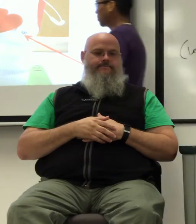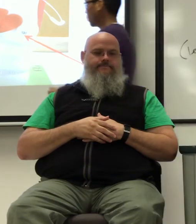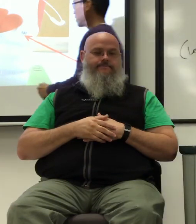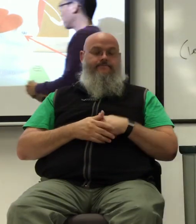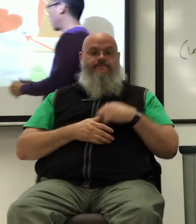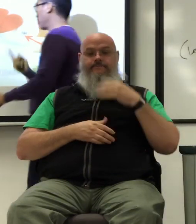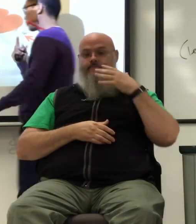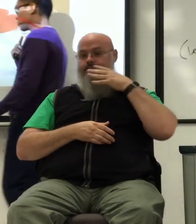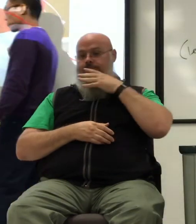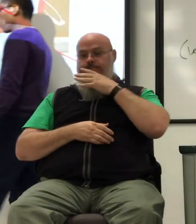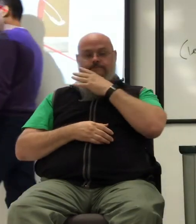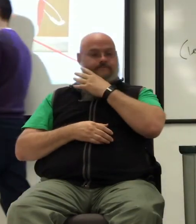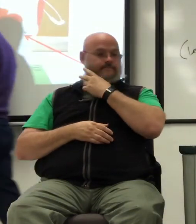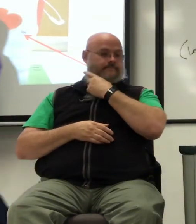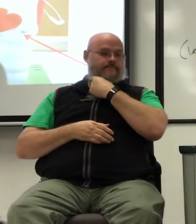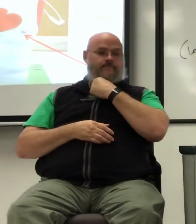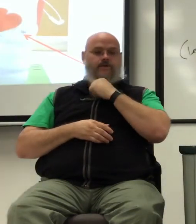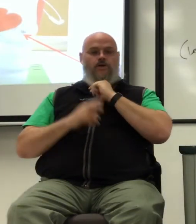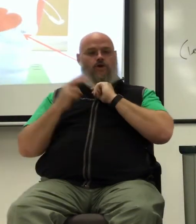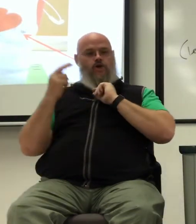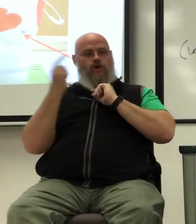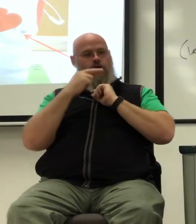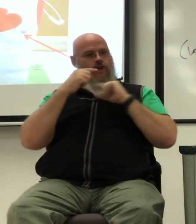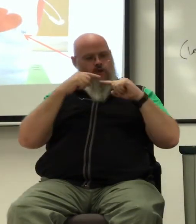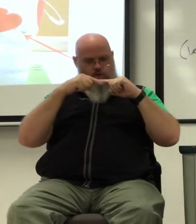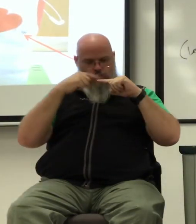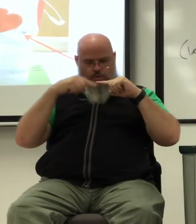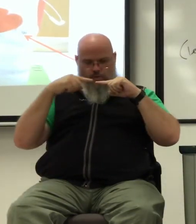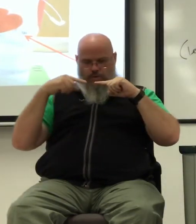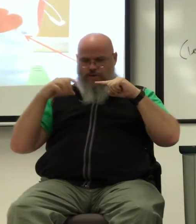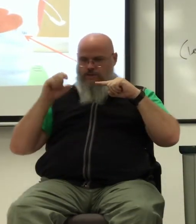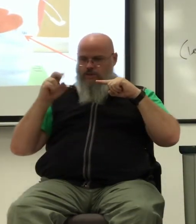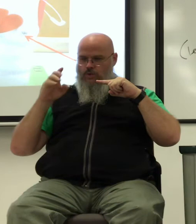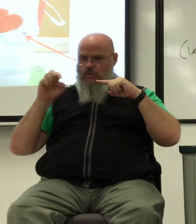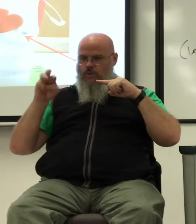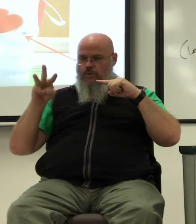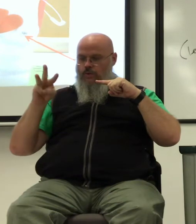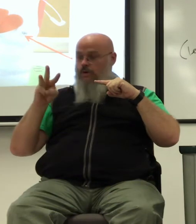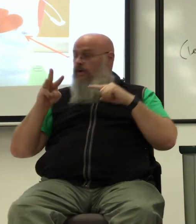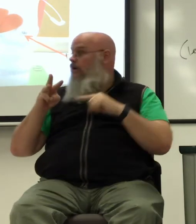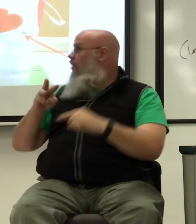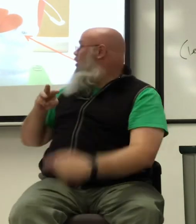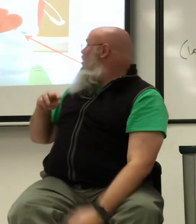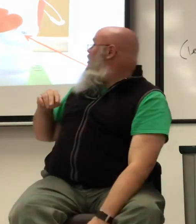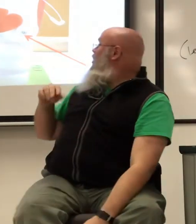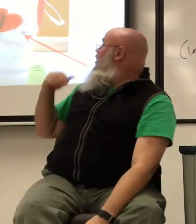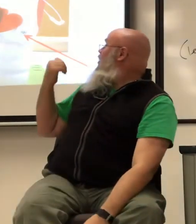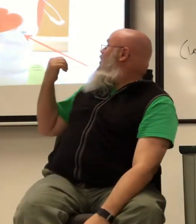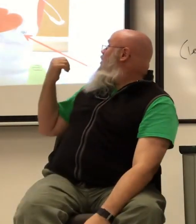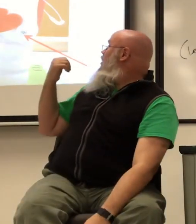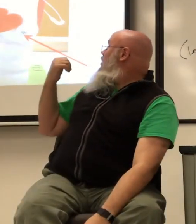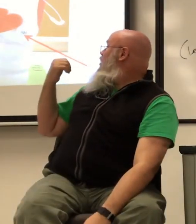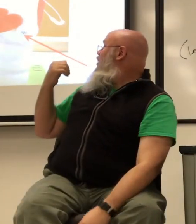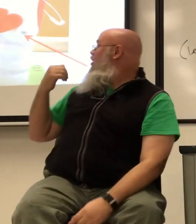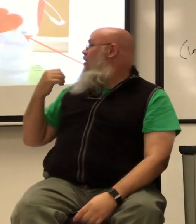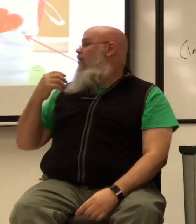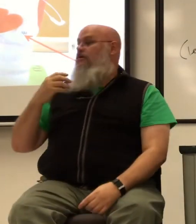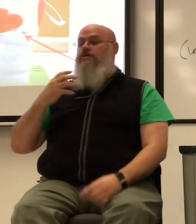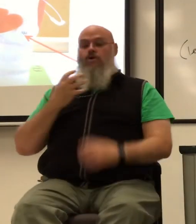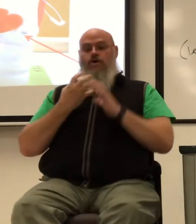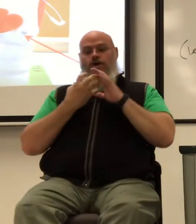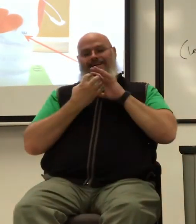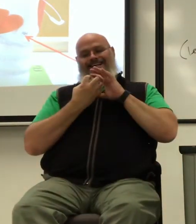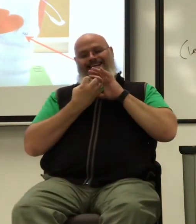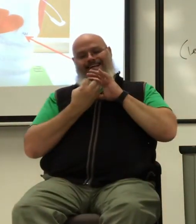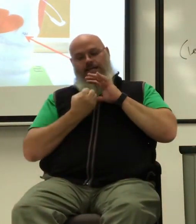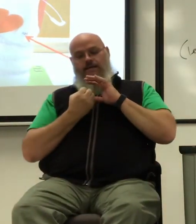So I point to that little screw in the model. This is a functional larynx because as this muscle contracts, it tilts the larynx,